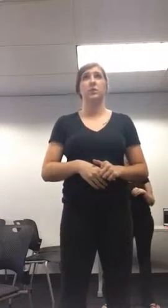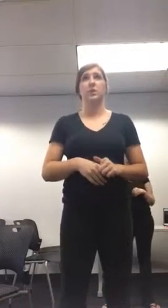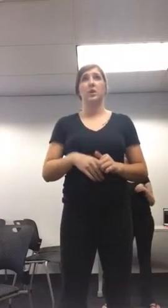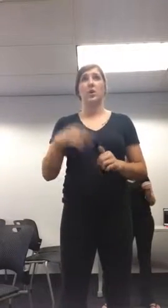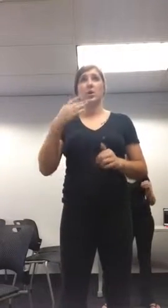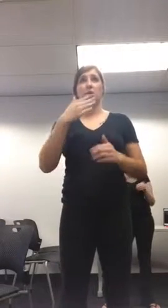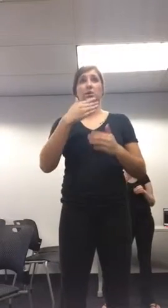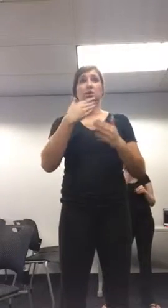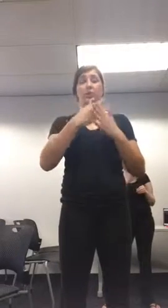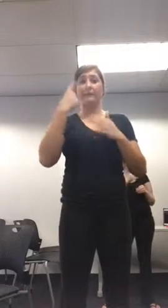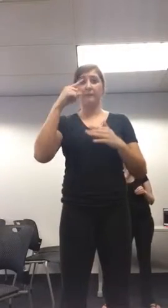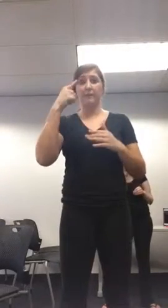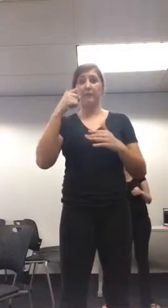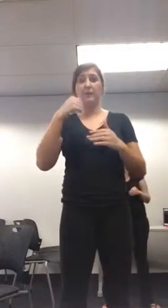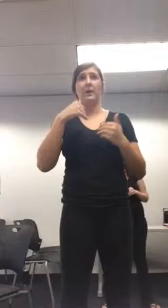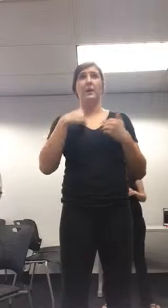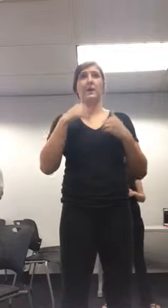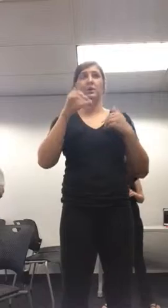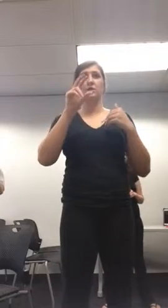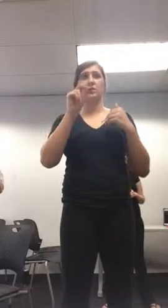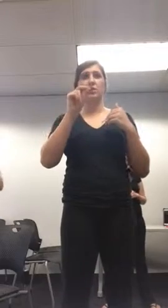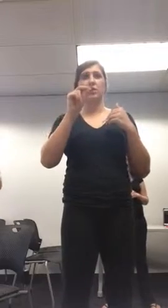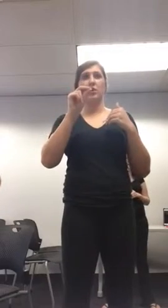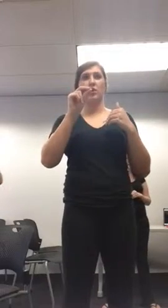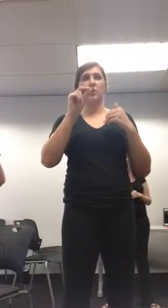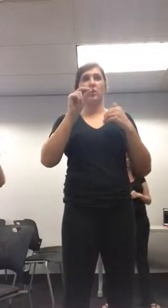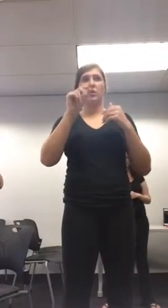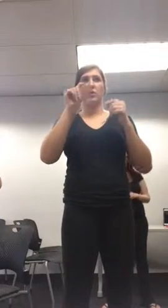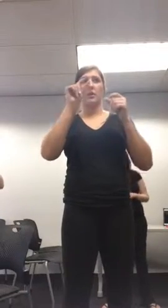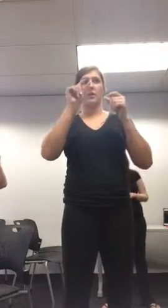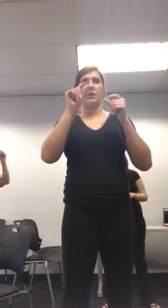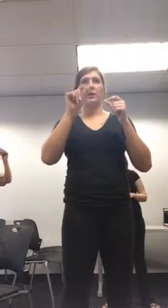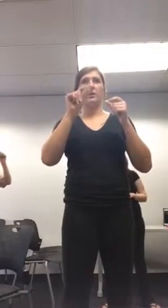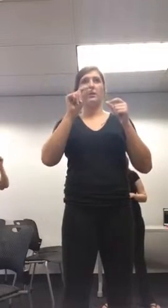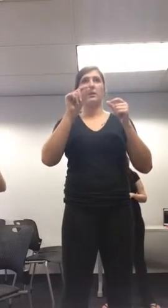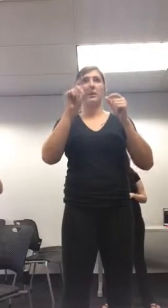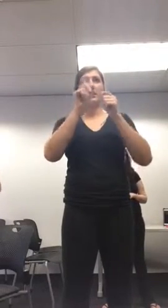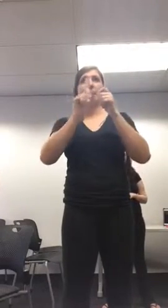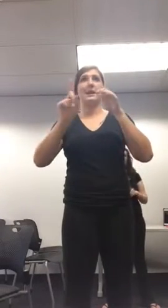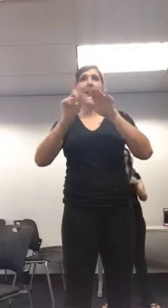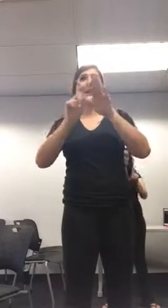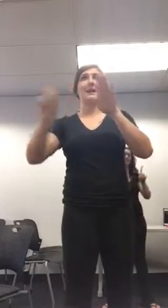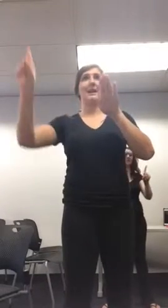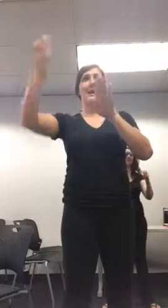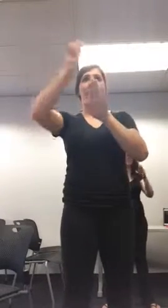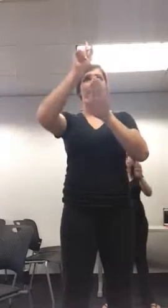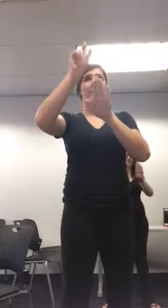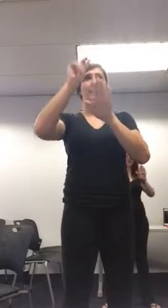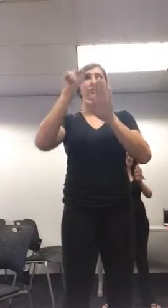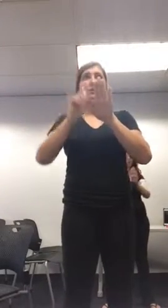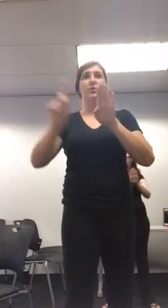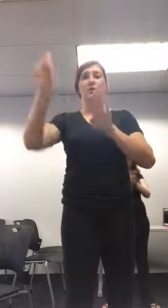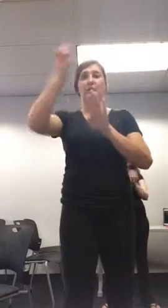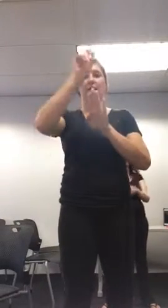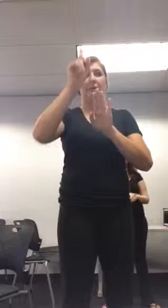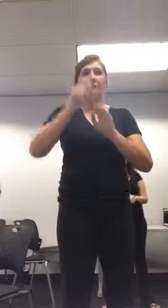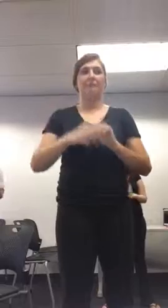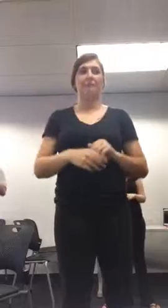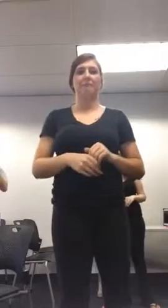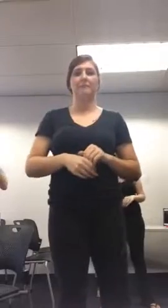no carrying or renaming when you're multiplying. It's excellent if you have no calculator because there's no limit to the size problem you